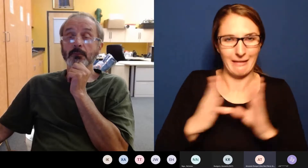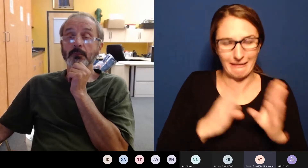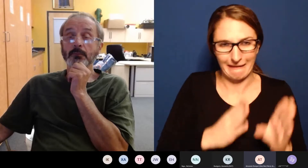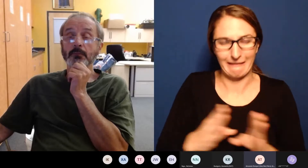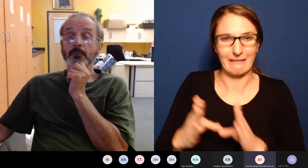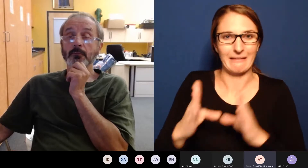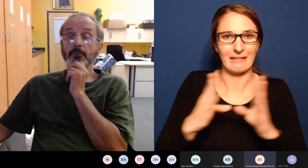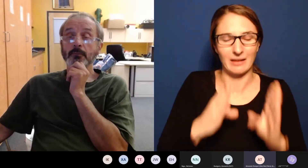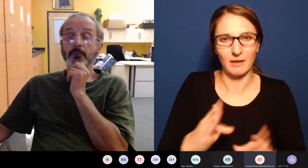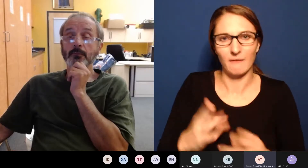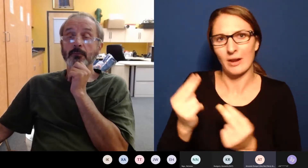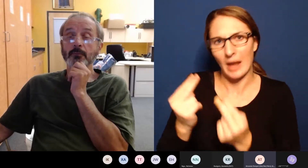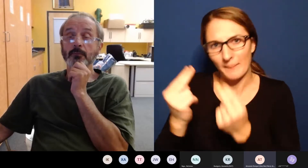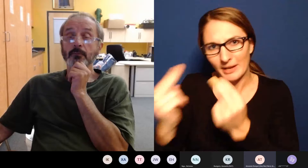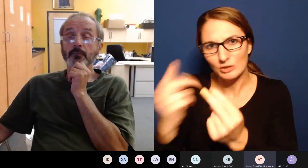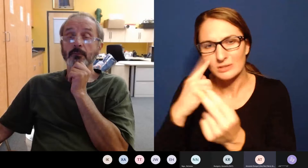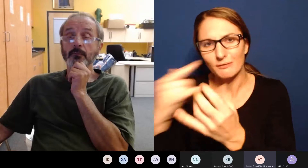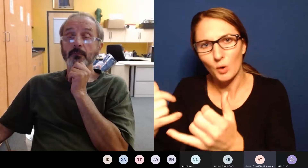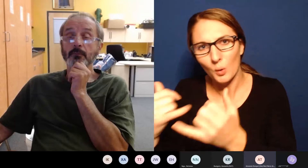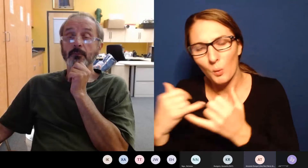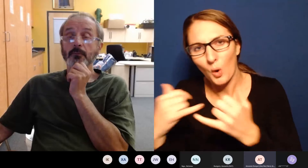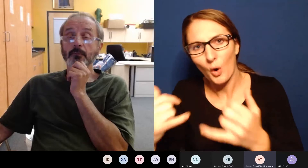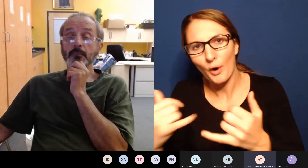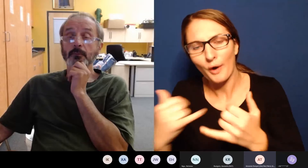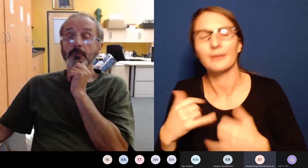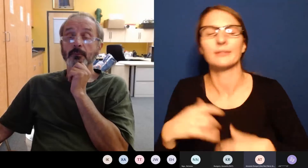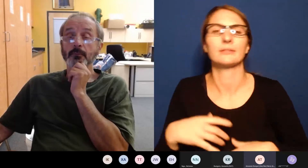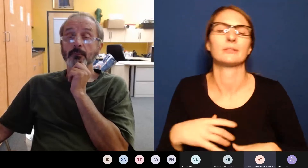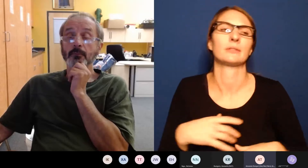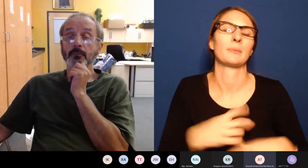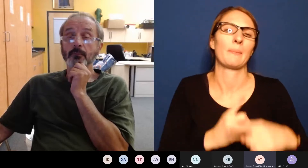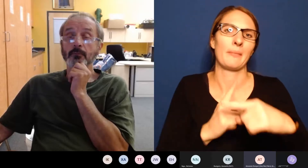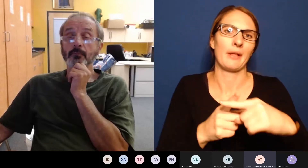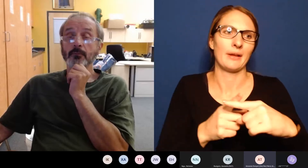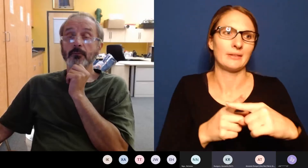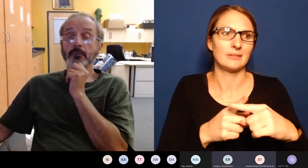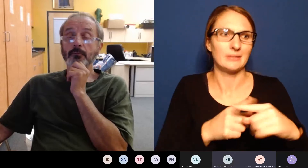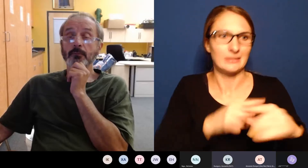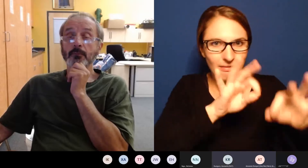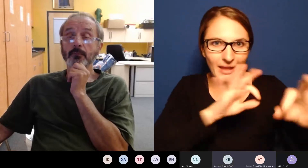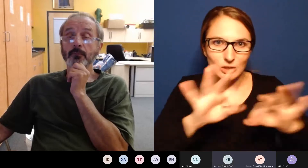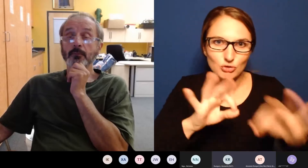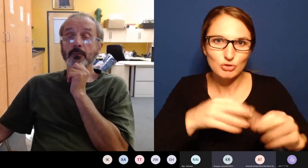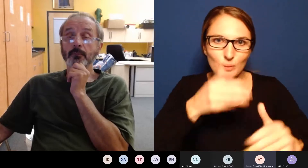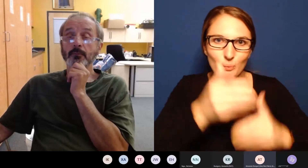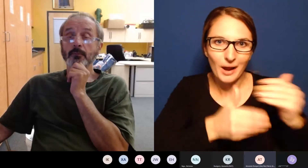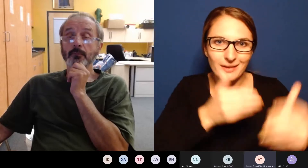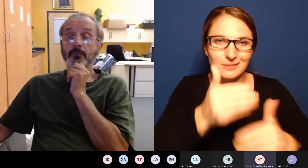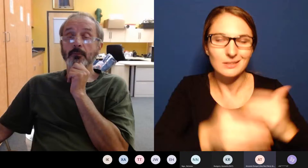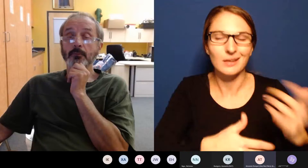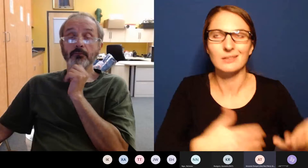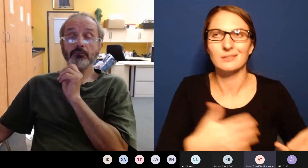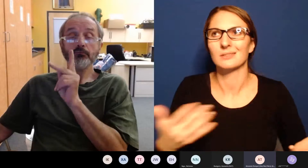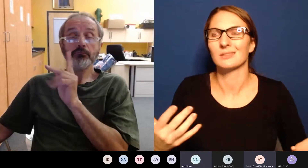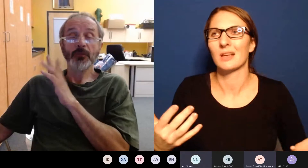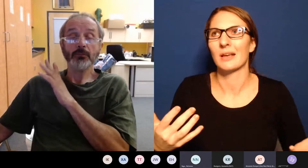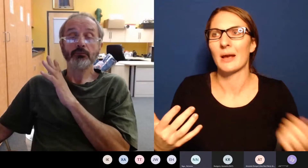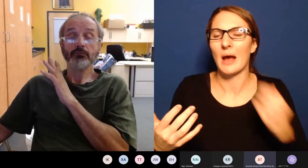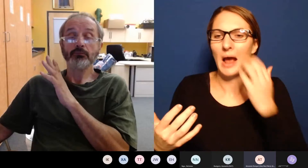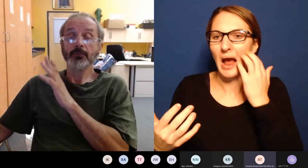take nominations for awards, to go through a selection process,